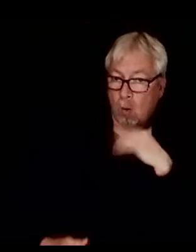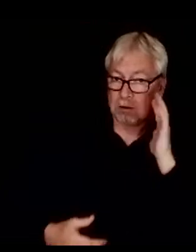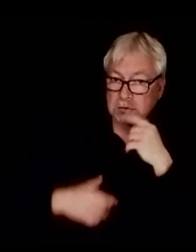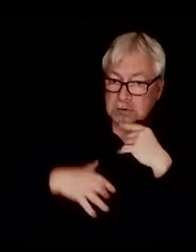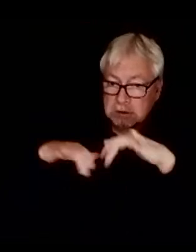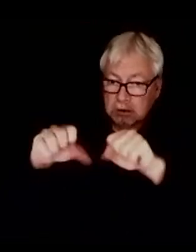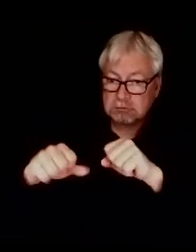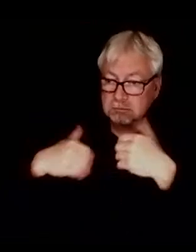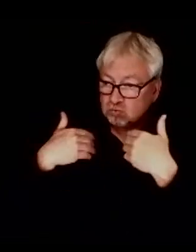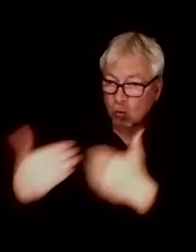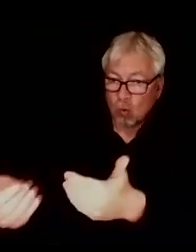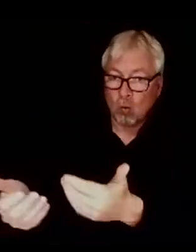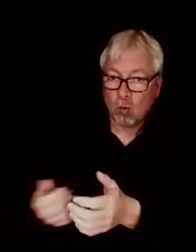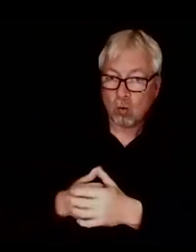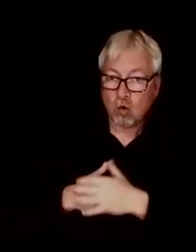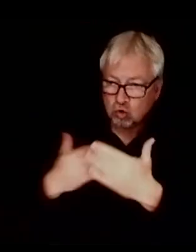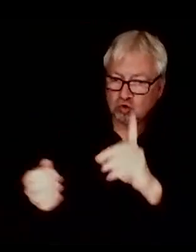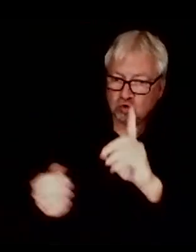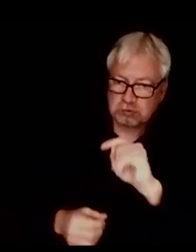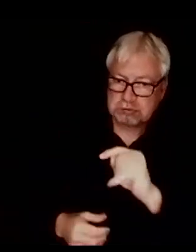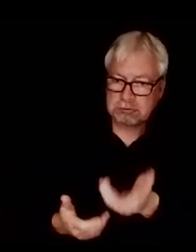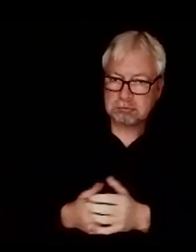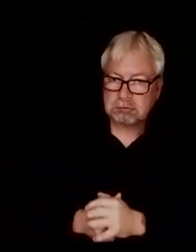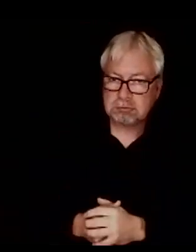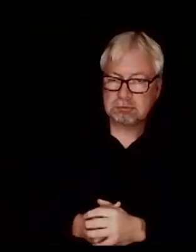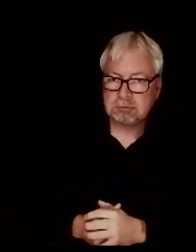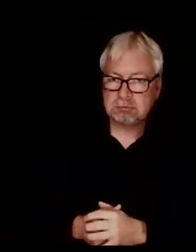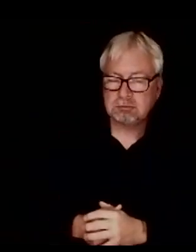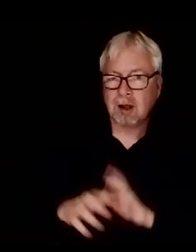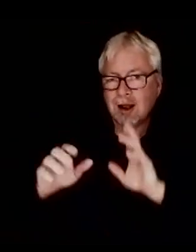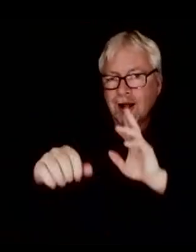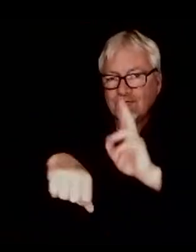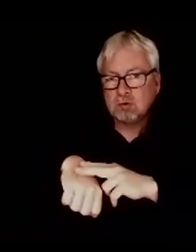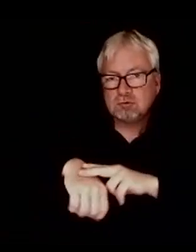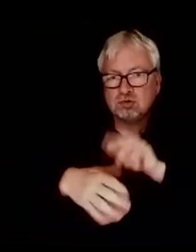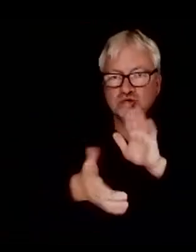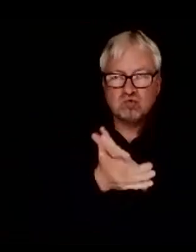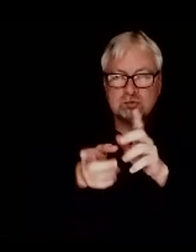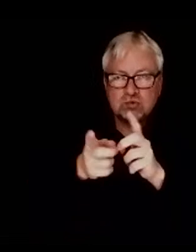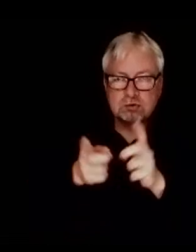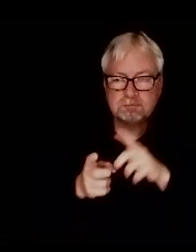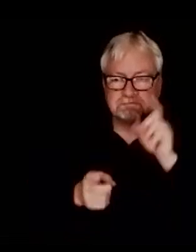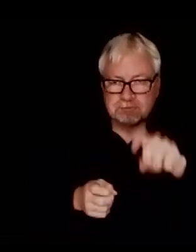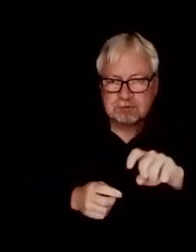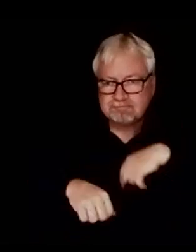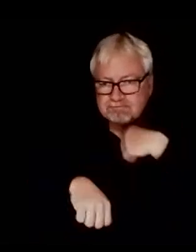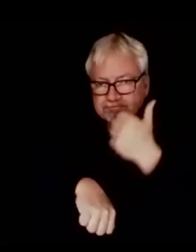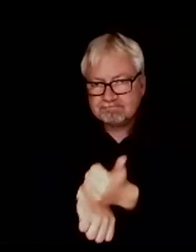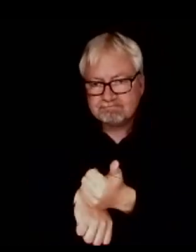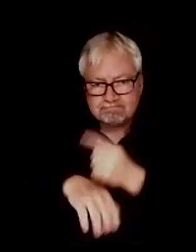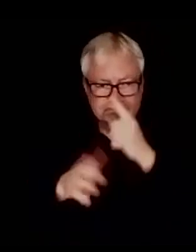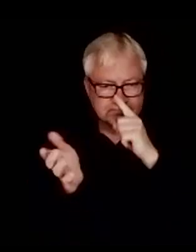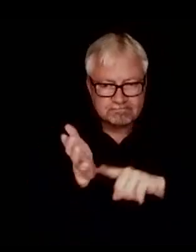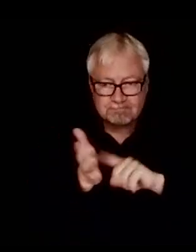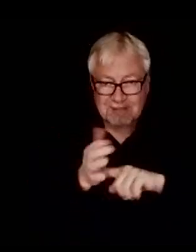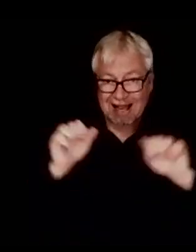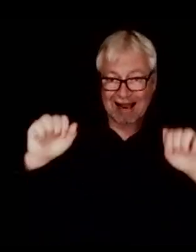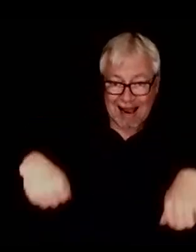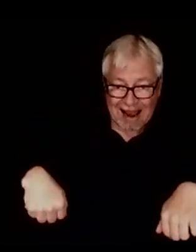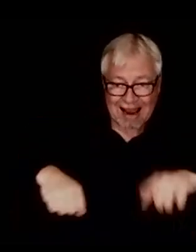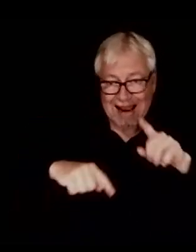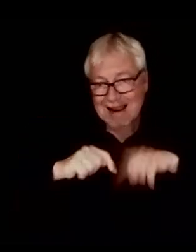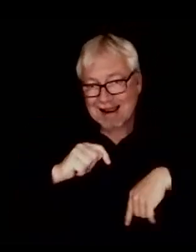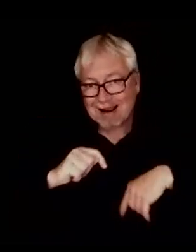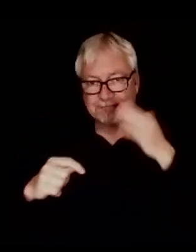You have to look at your own capacity. We know that school districts are stretched. This has been a difficult time for all of us, especially for